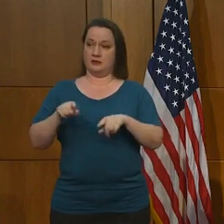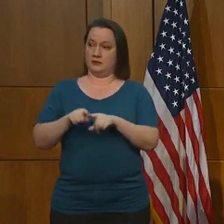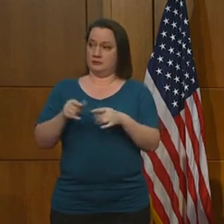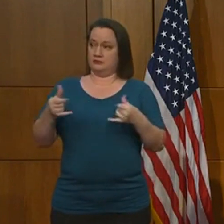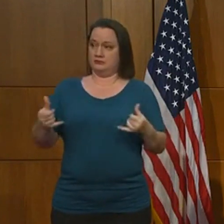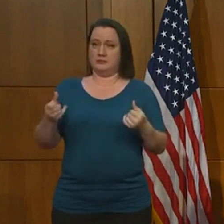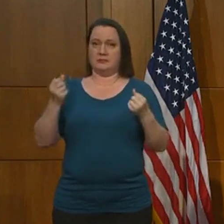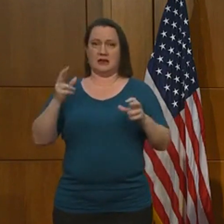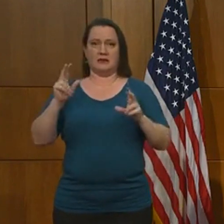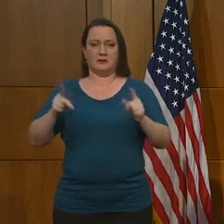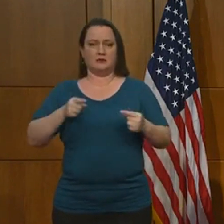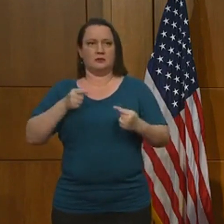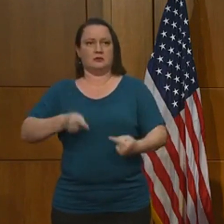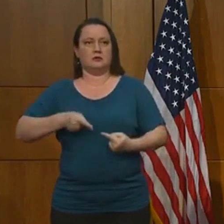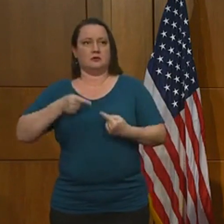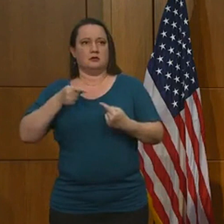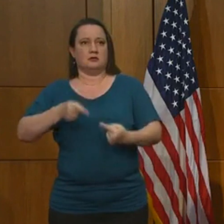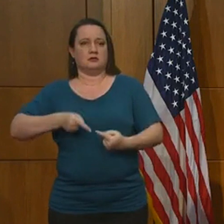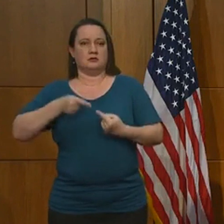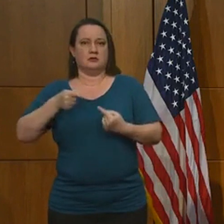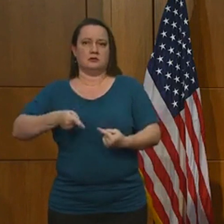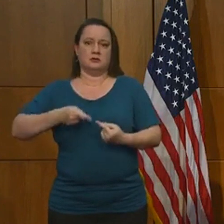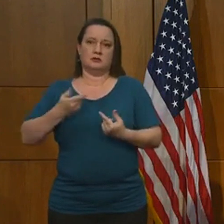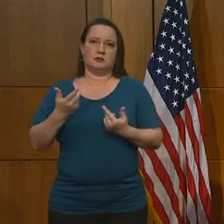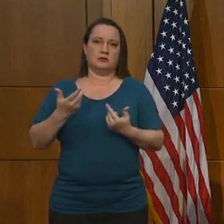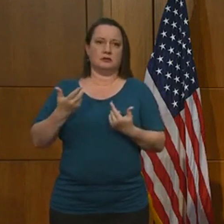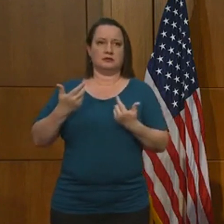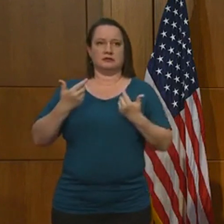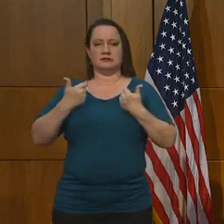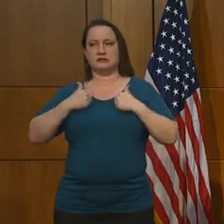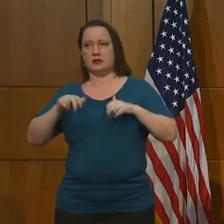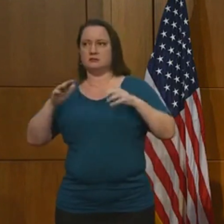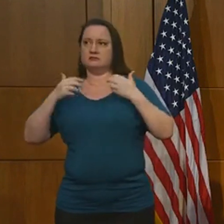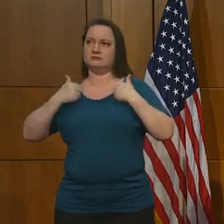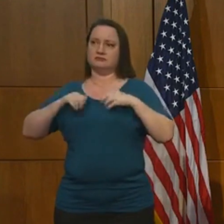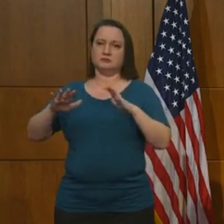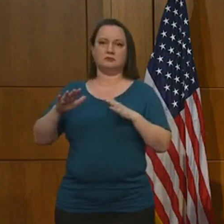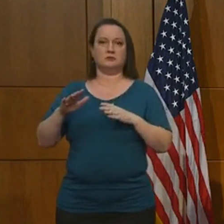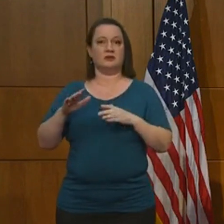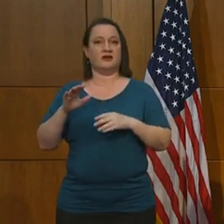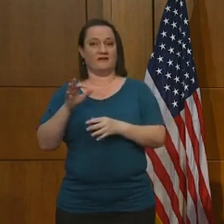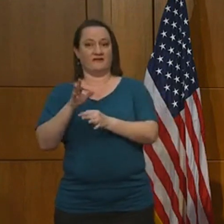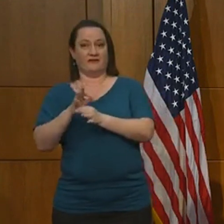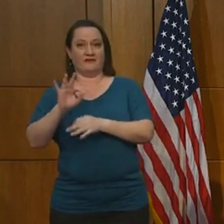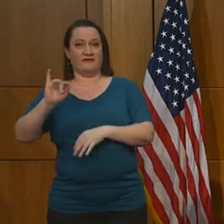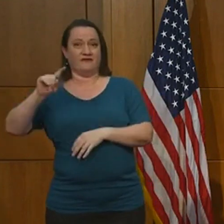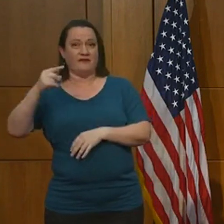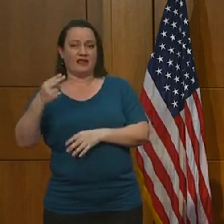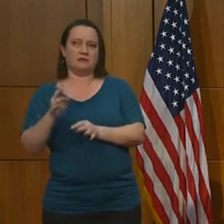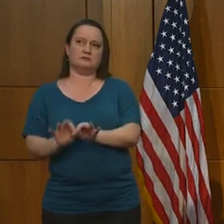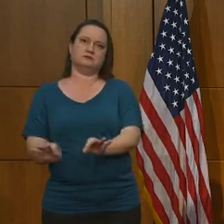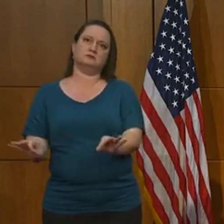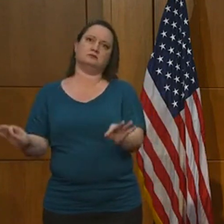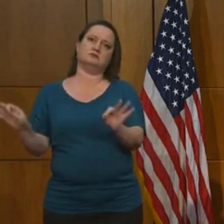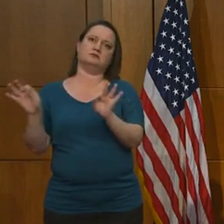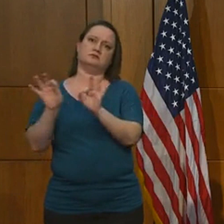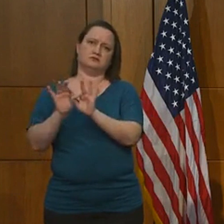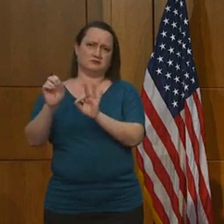are struggling and making sacrifices, faith is more important than ever. And we want to make sure